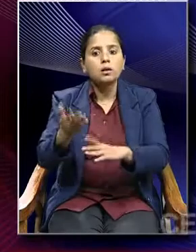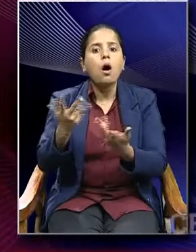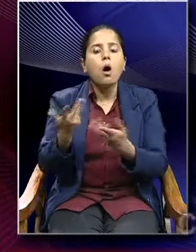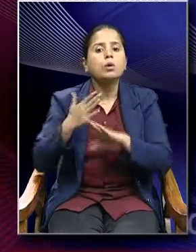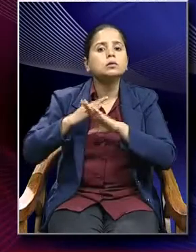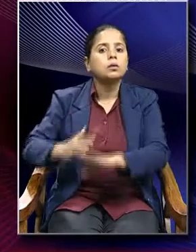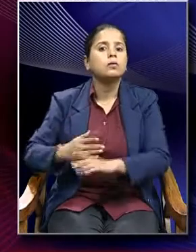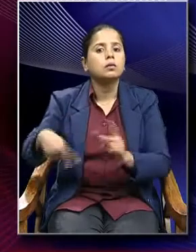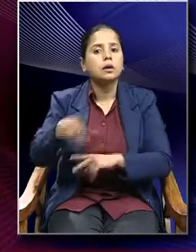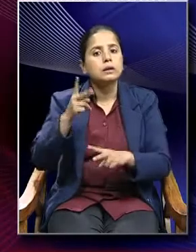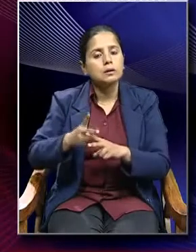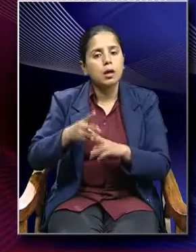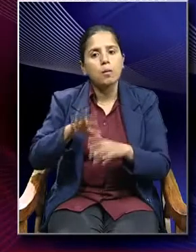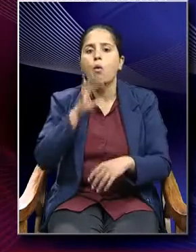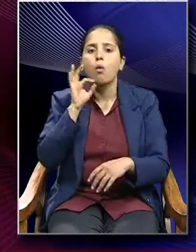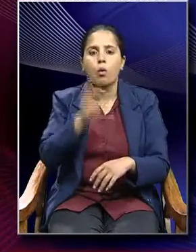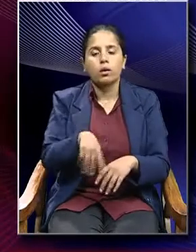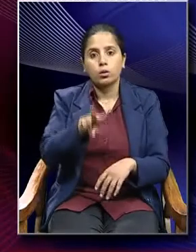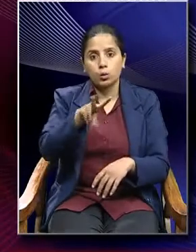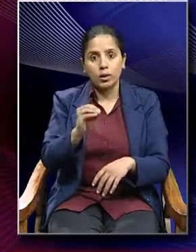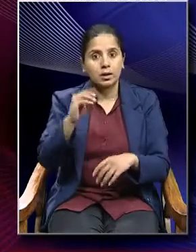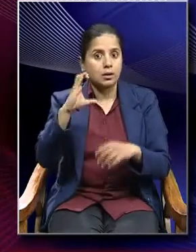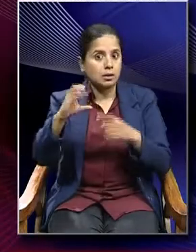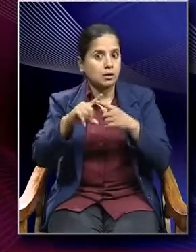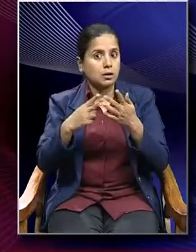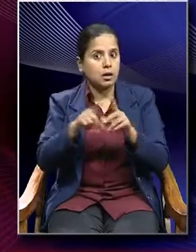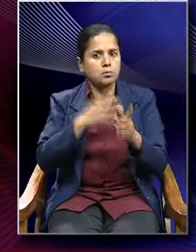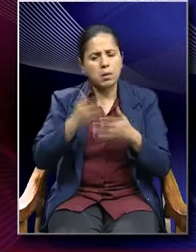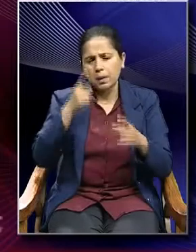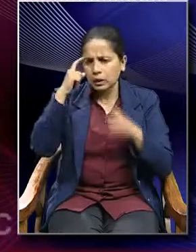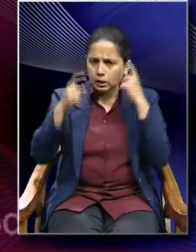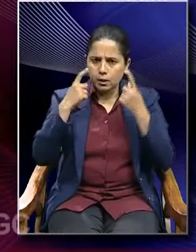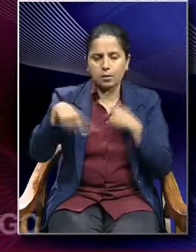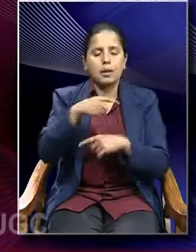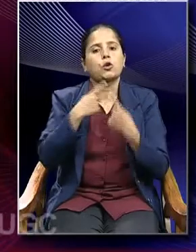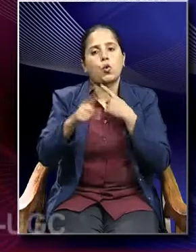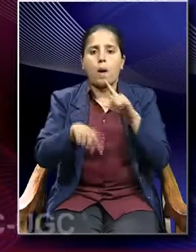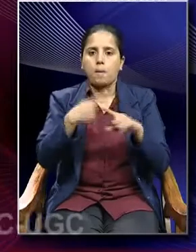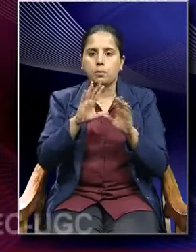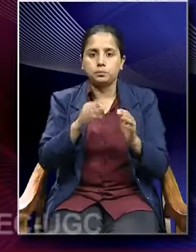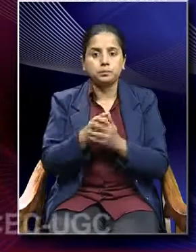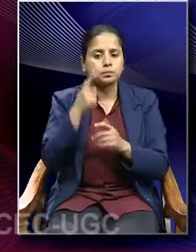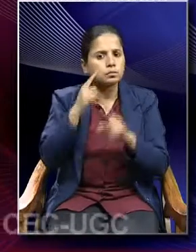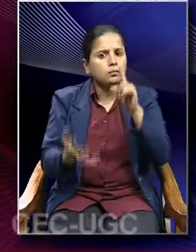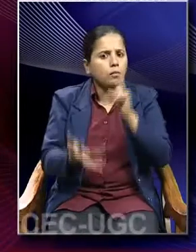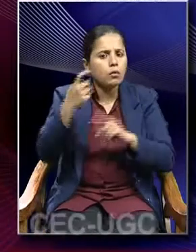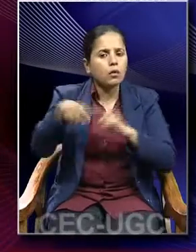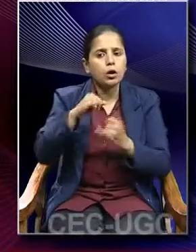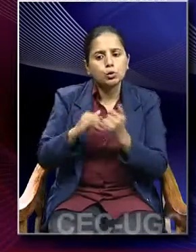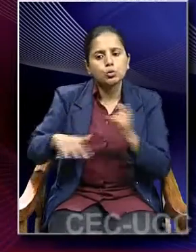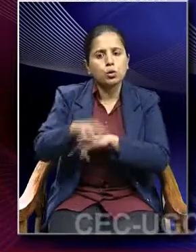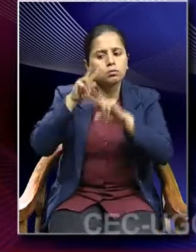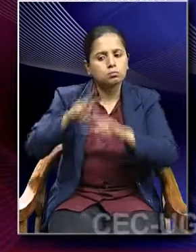existing order. 20th century thinkers, basically when we talk about the founding fathers of